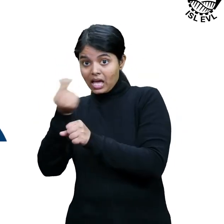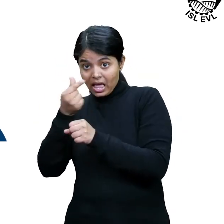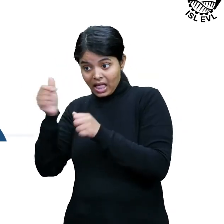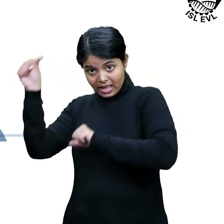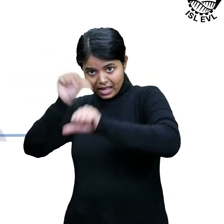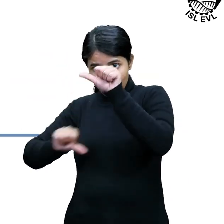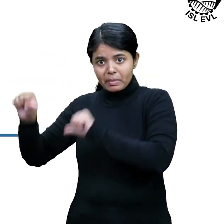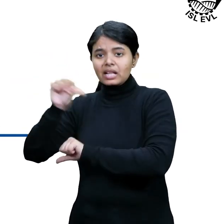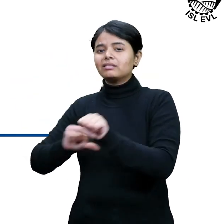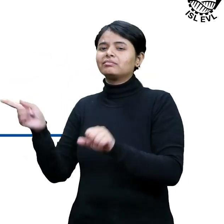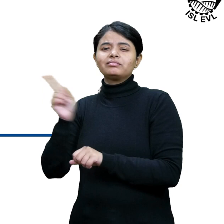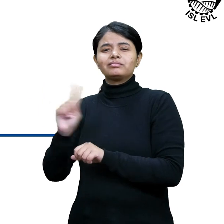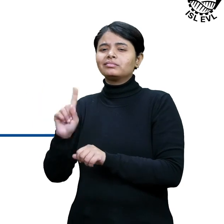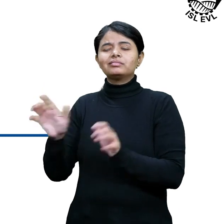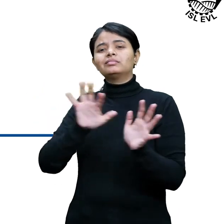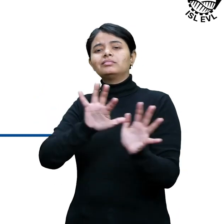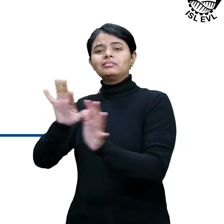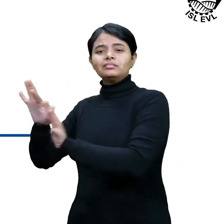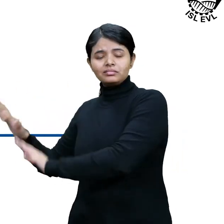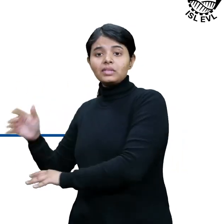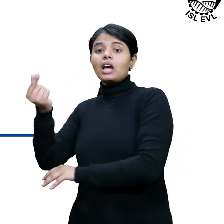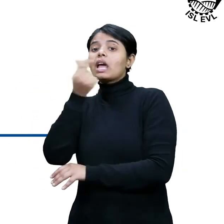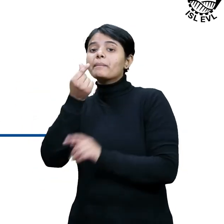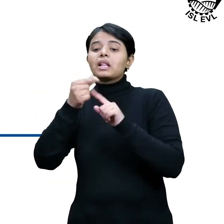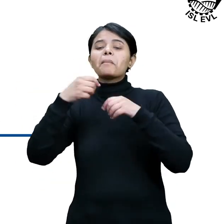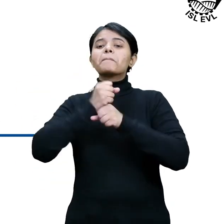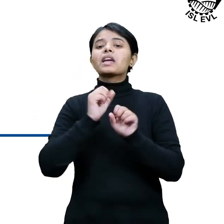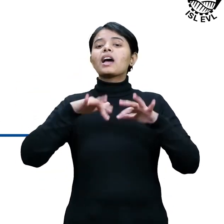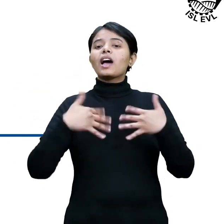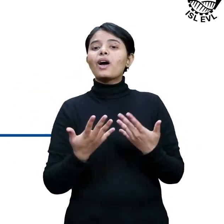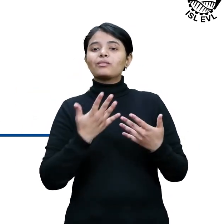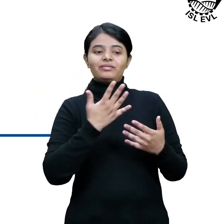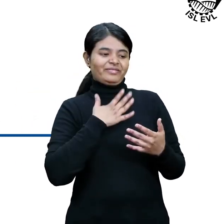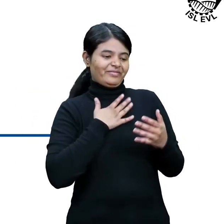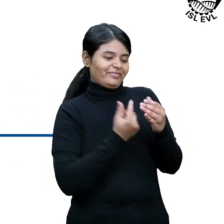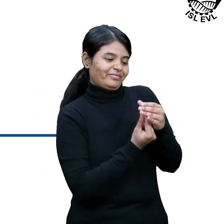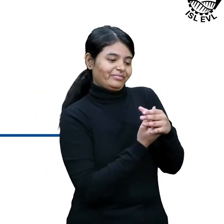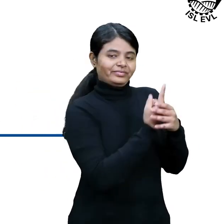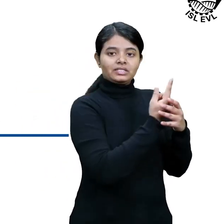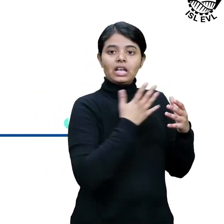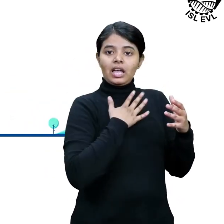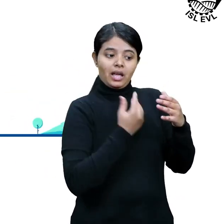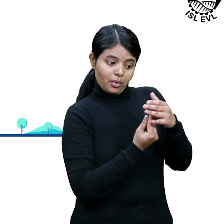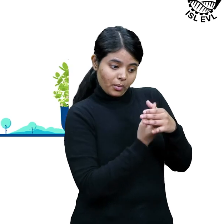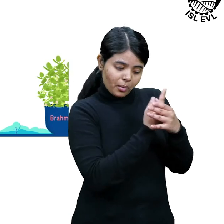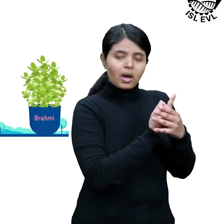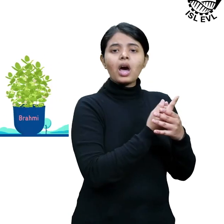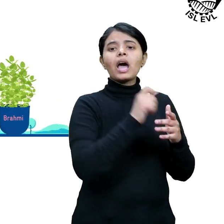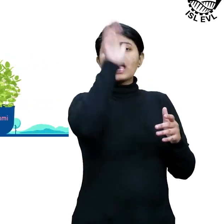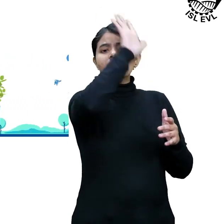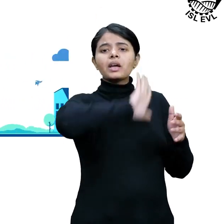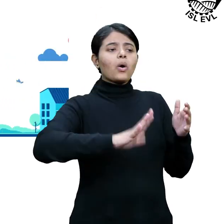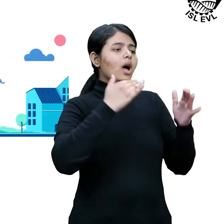the elderly. However, the medicine is not based on synthetic chemicals manufactured in a lab. It is